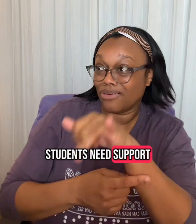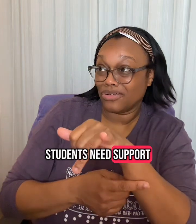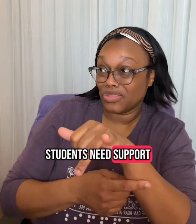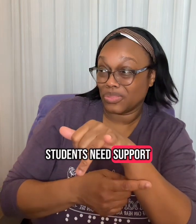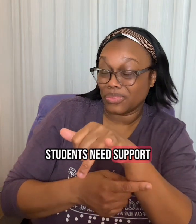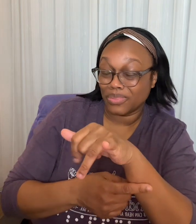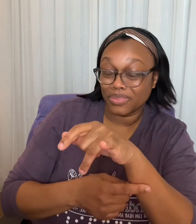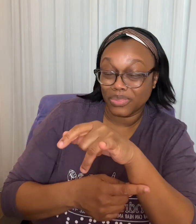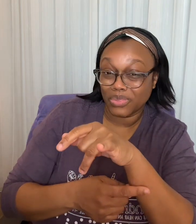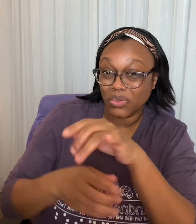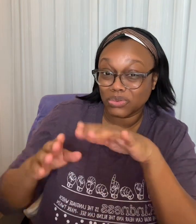support.